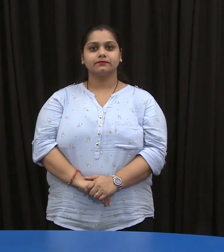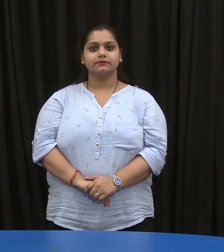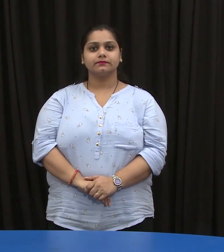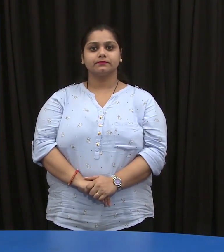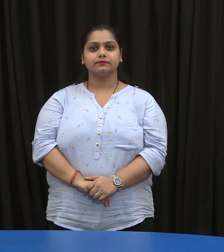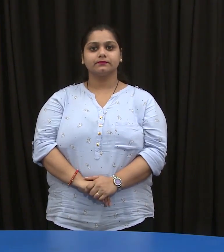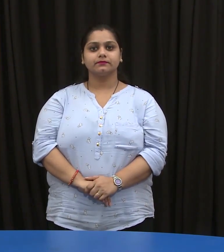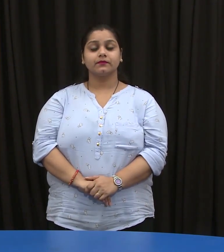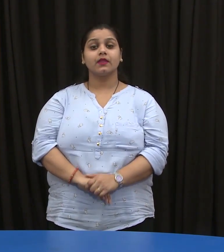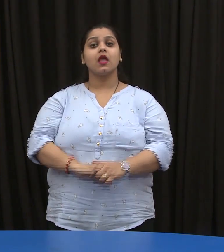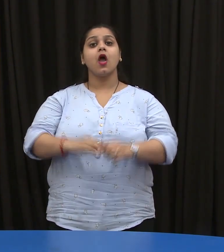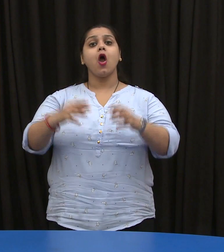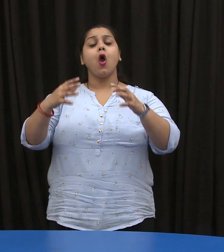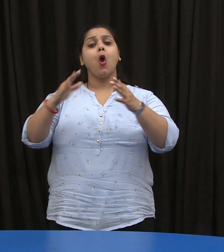The Home section is displayed.